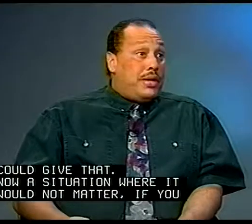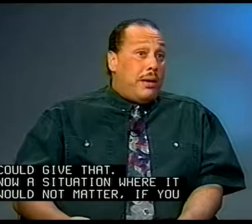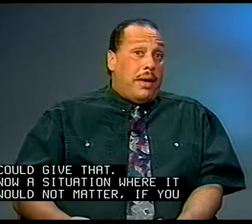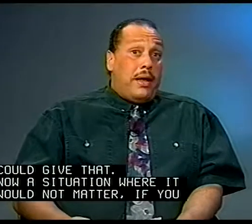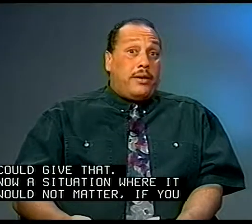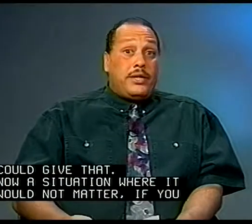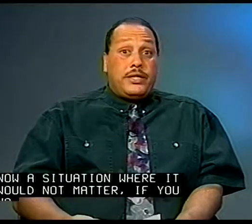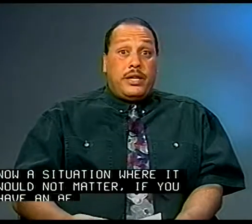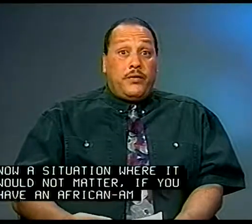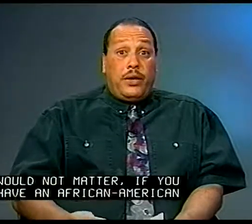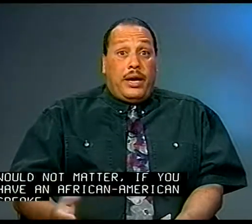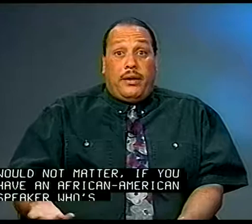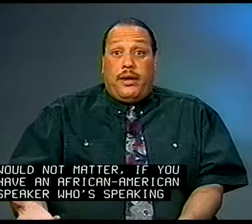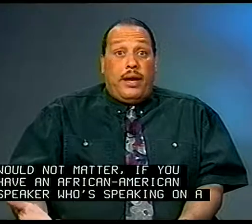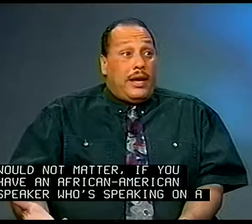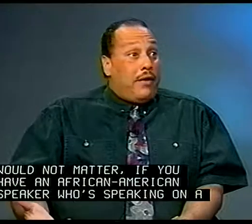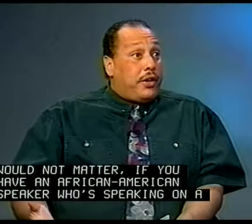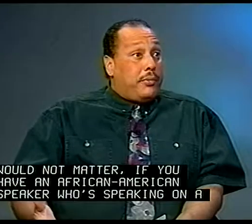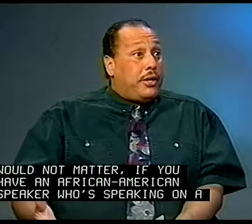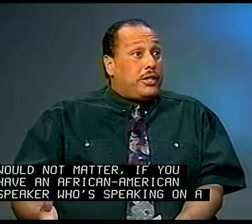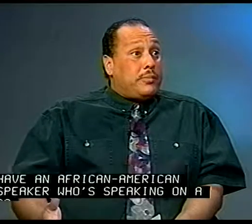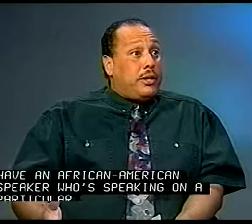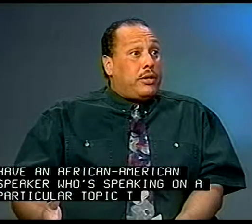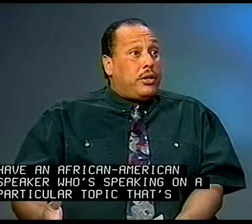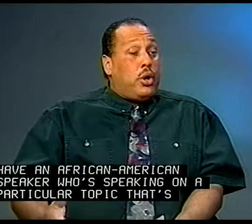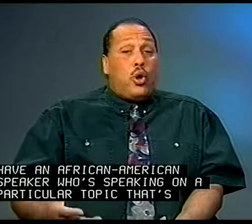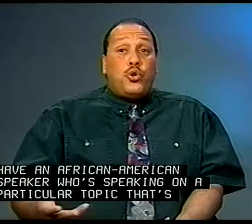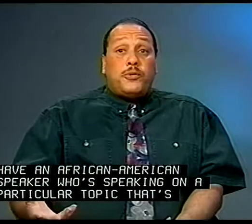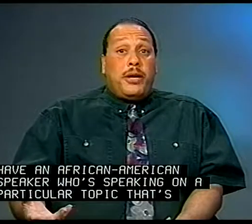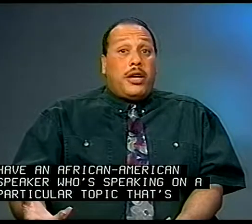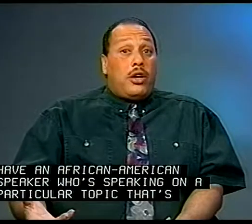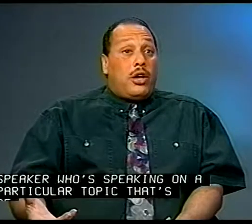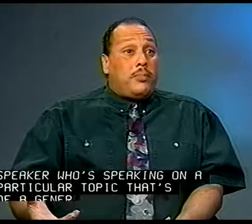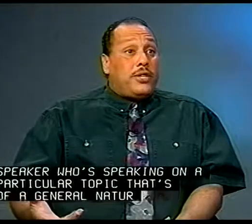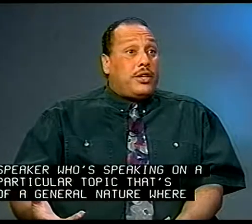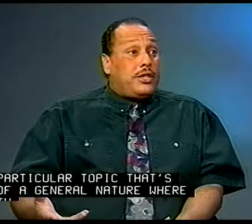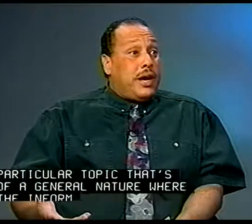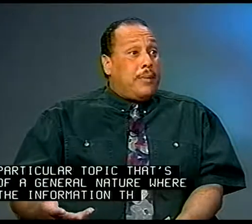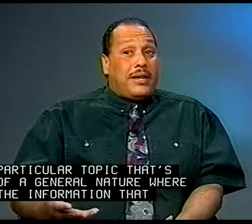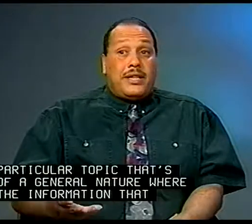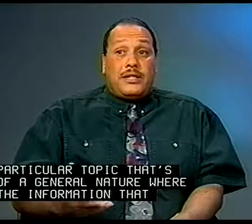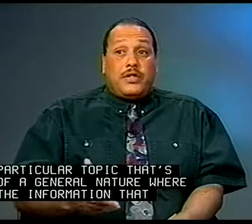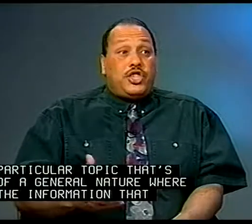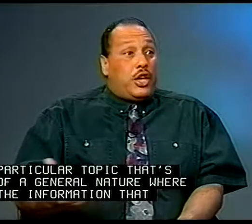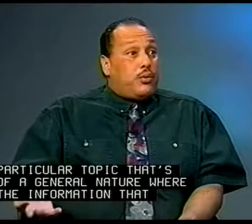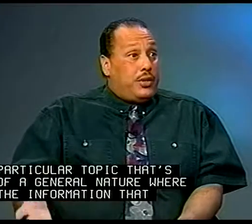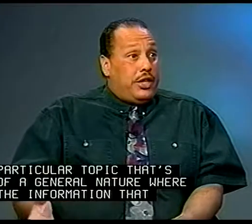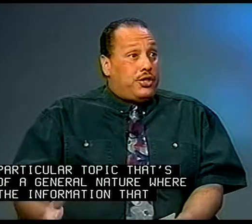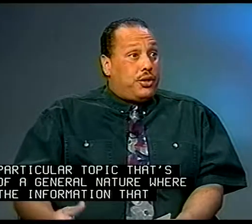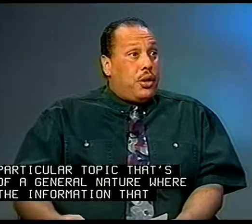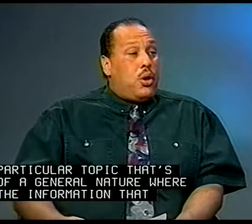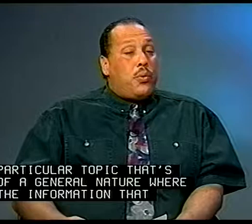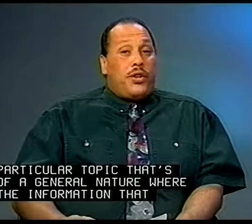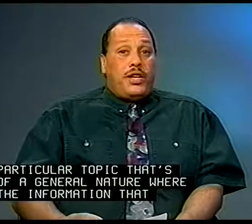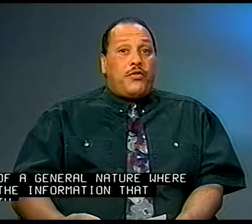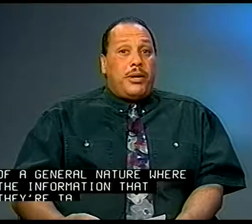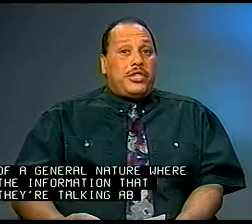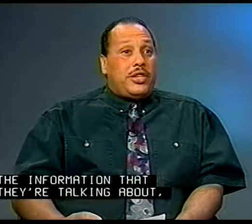not matter is if you had an African-American speaker who's speaking on a particular topic that's of a general nature, where the information that